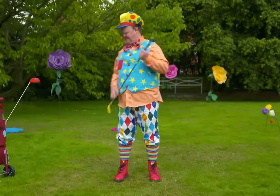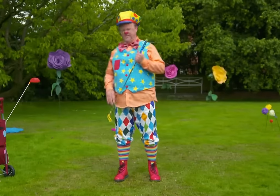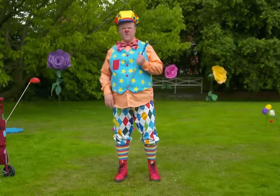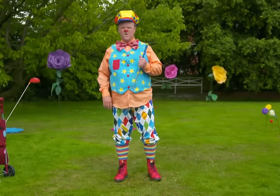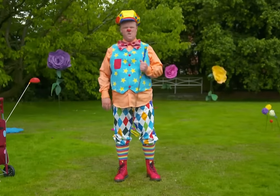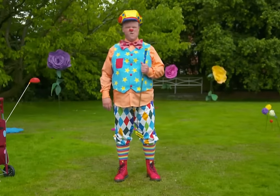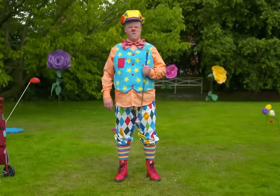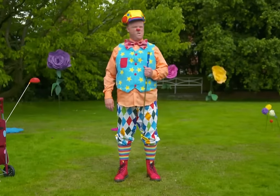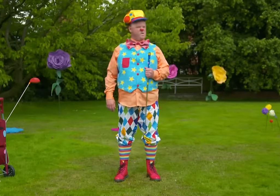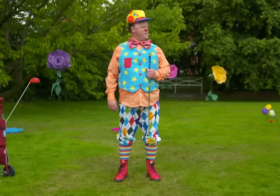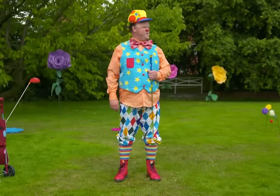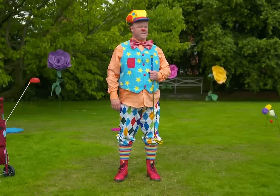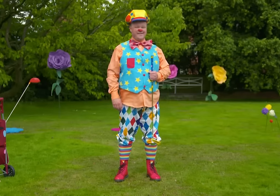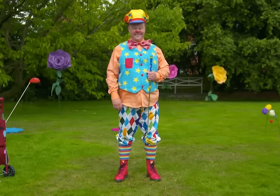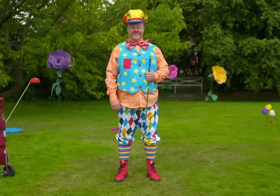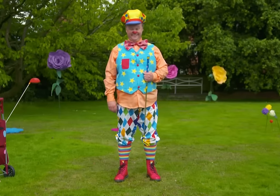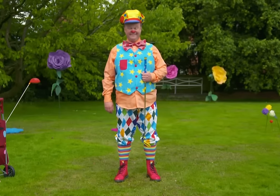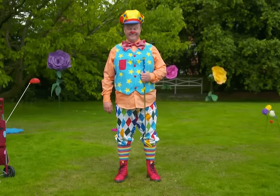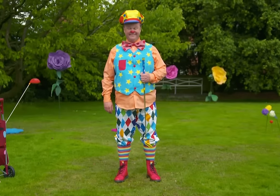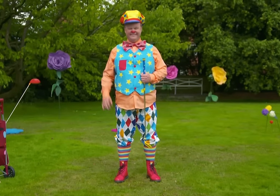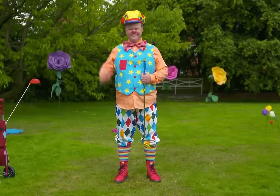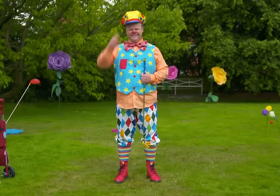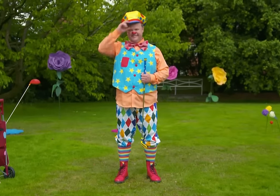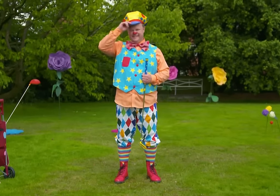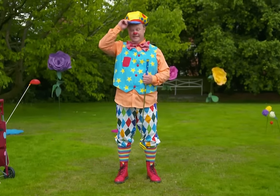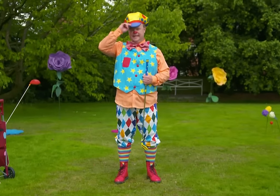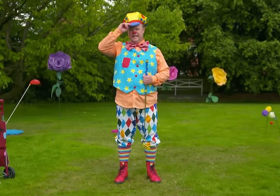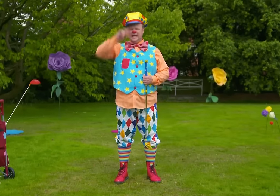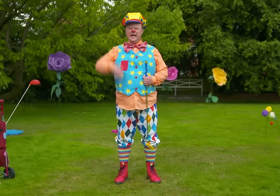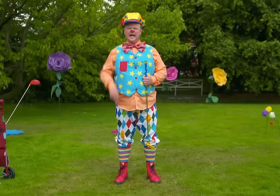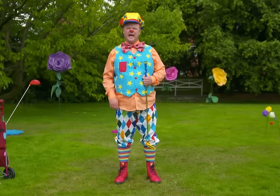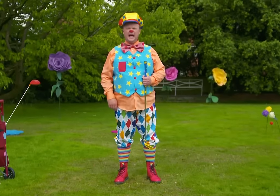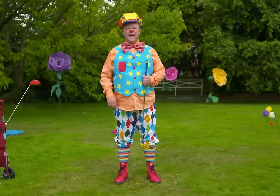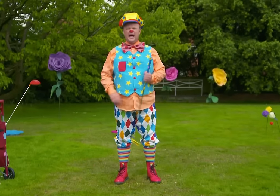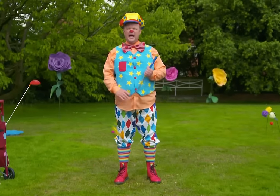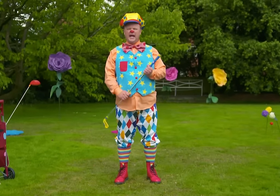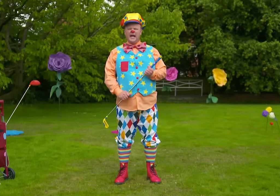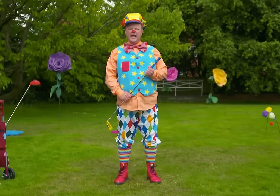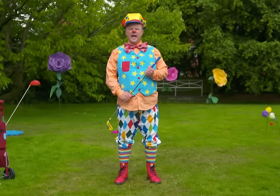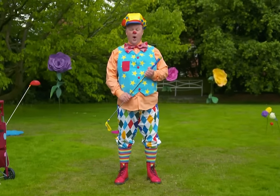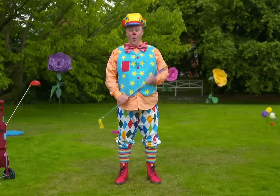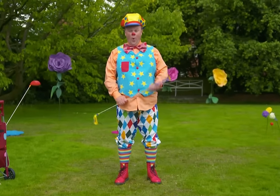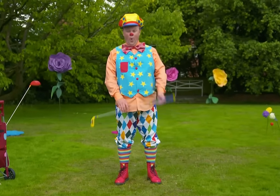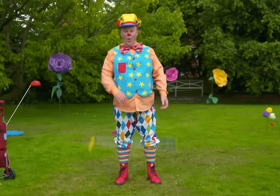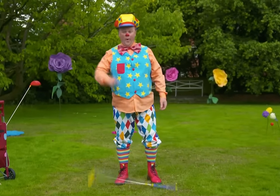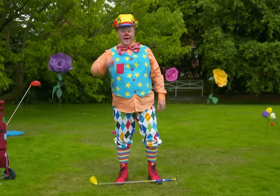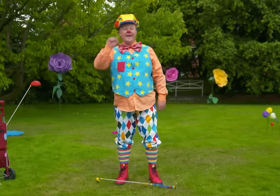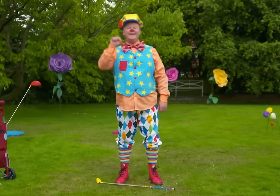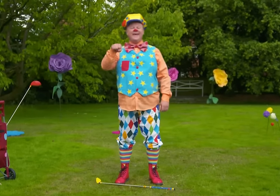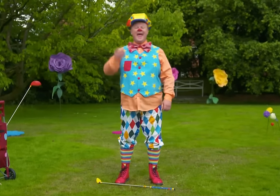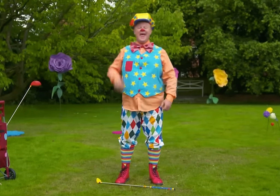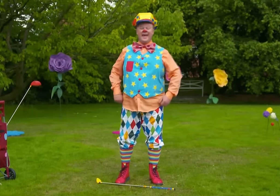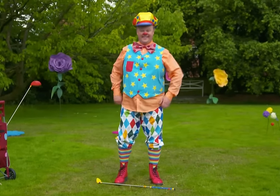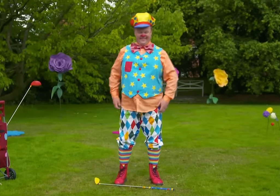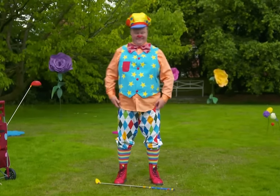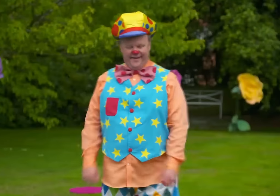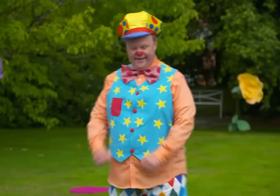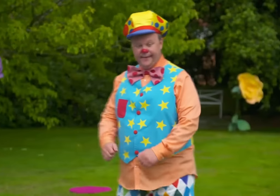As you are such a great golfer, please could you show us a sign for hole in one? Ooh, yes.